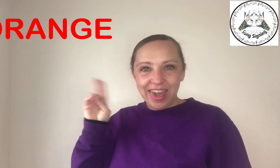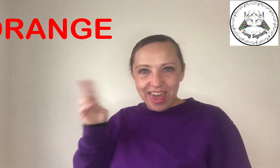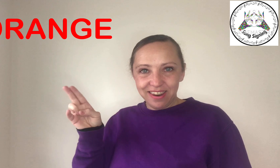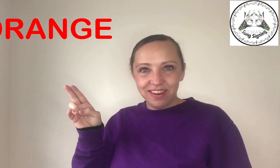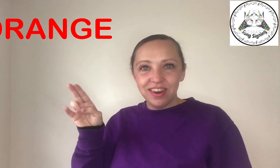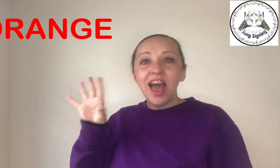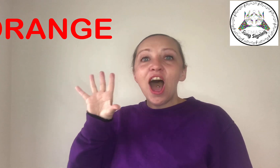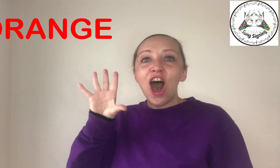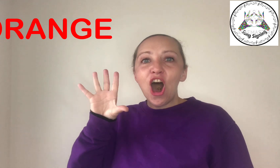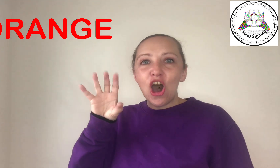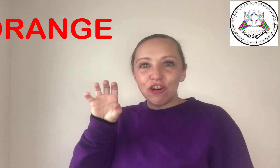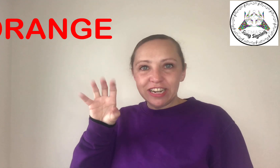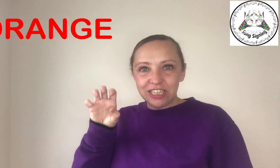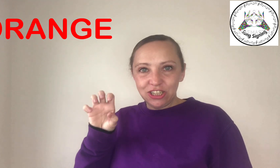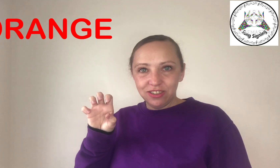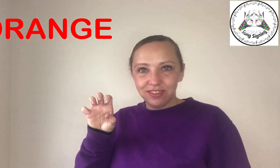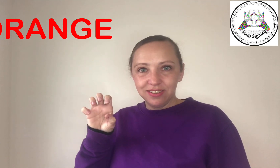Again, orange.